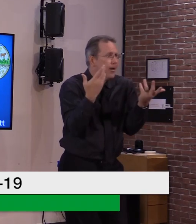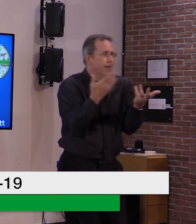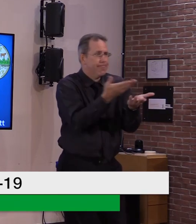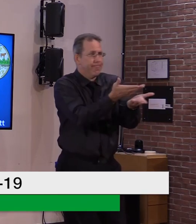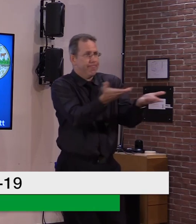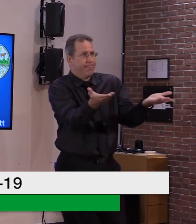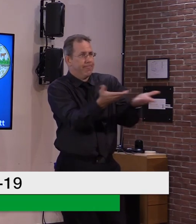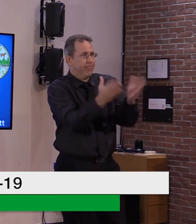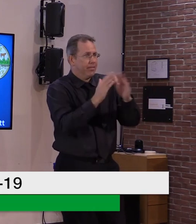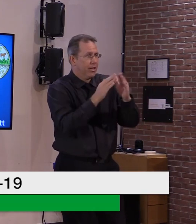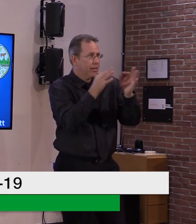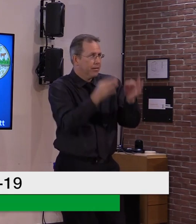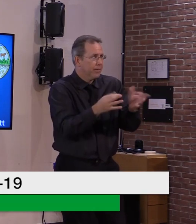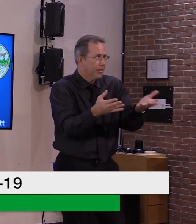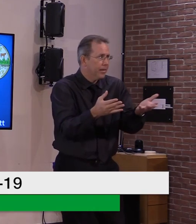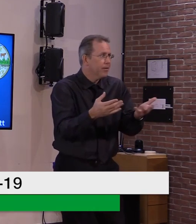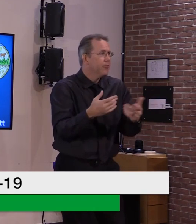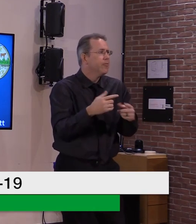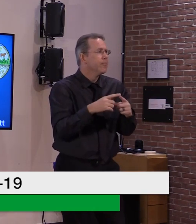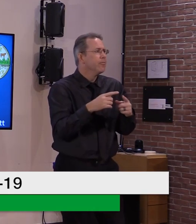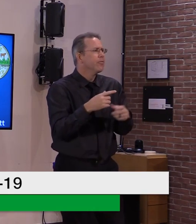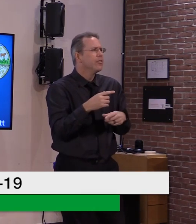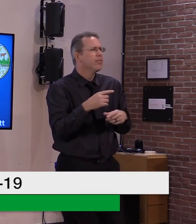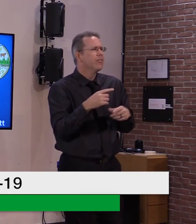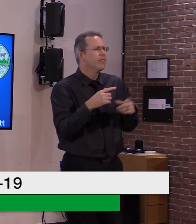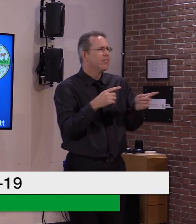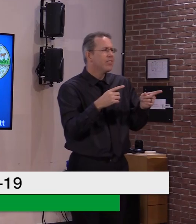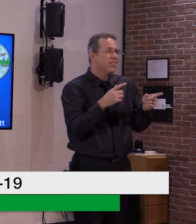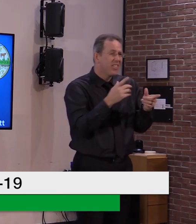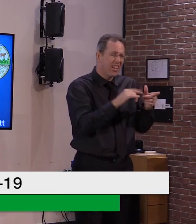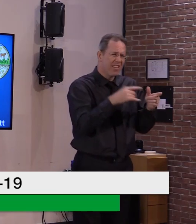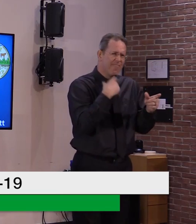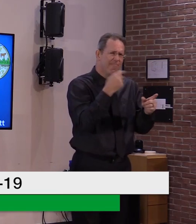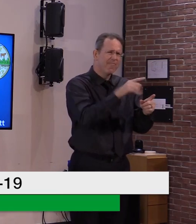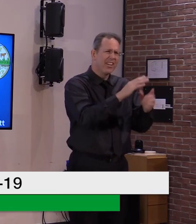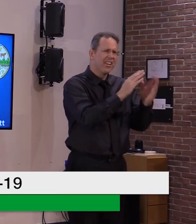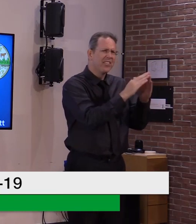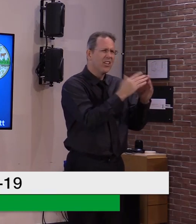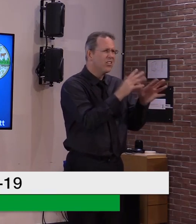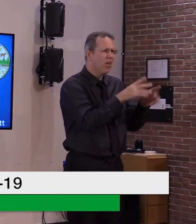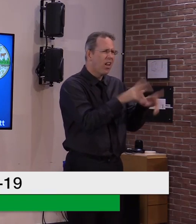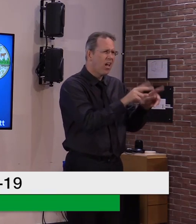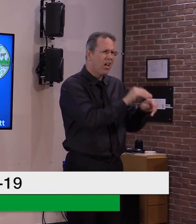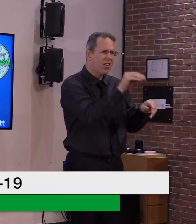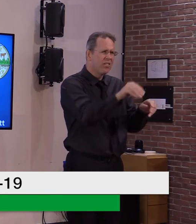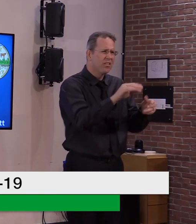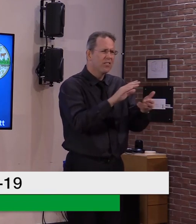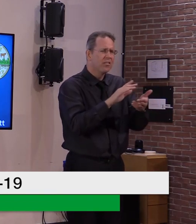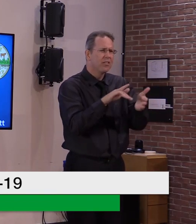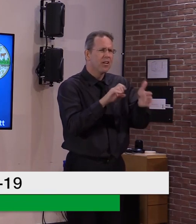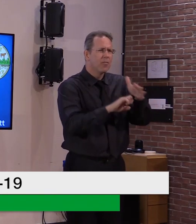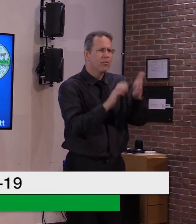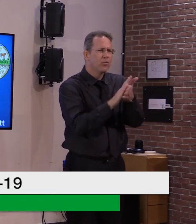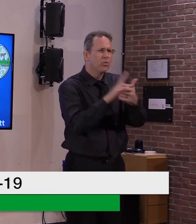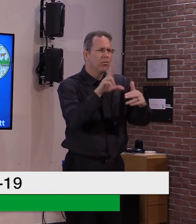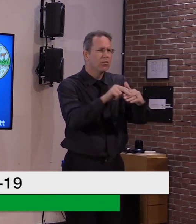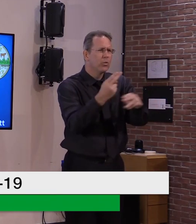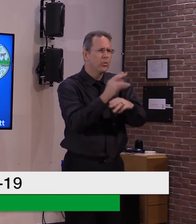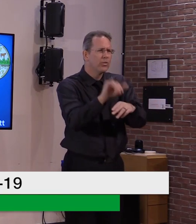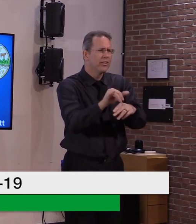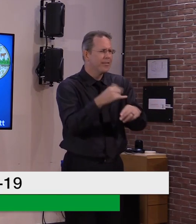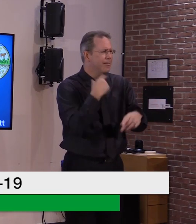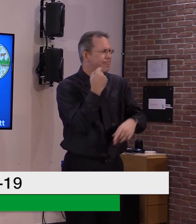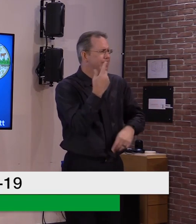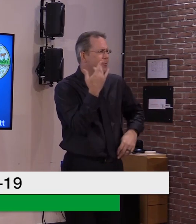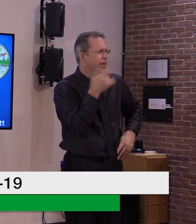again without getting into the the law and what prevents them from having that gathering in another location